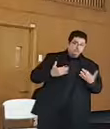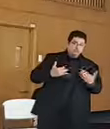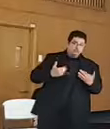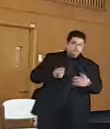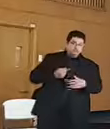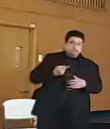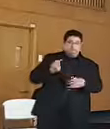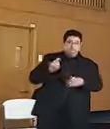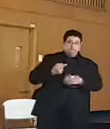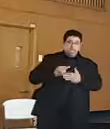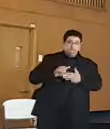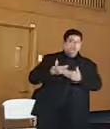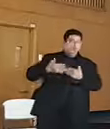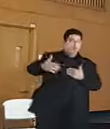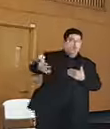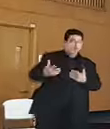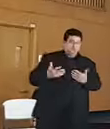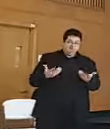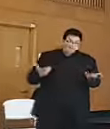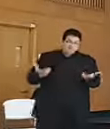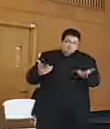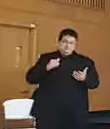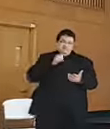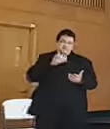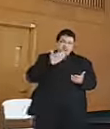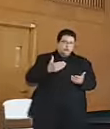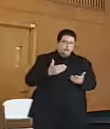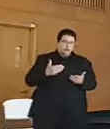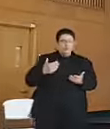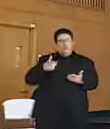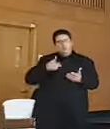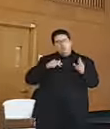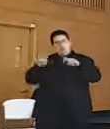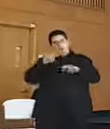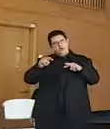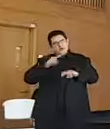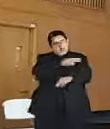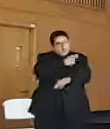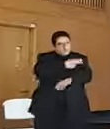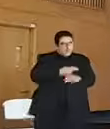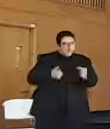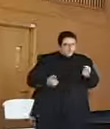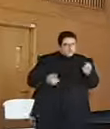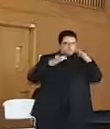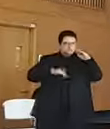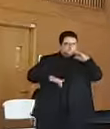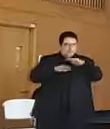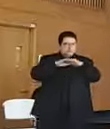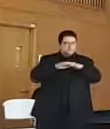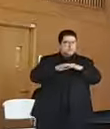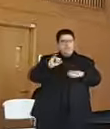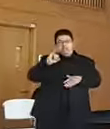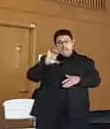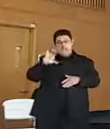days. We'll be looking at our hospital capacity, but also our ICU capacity. If our hospitals are starting to